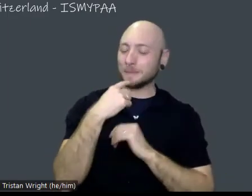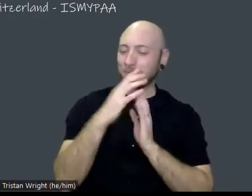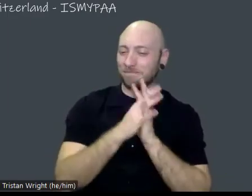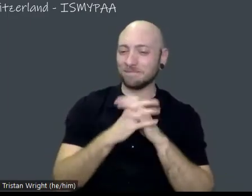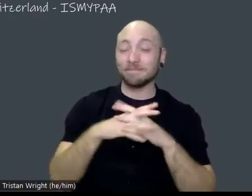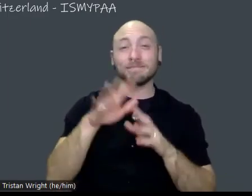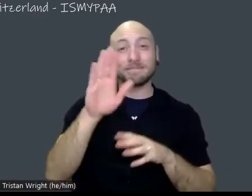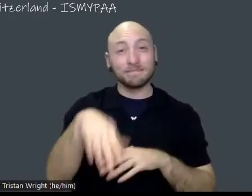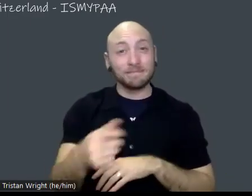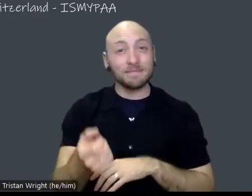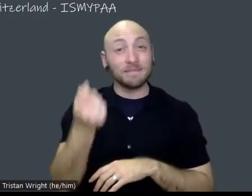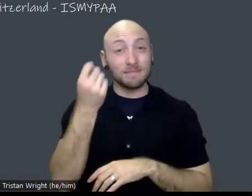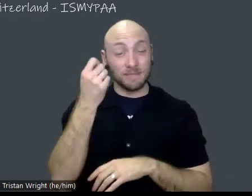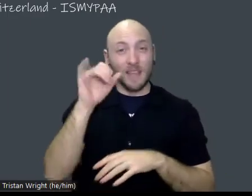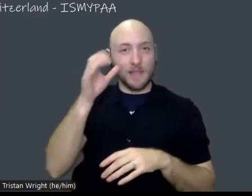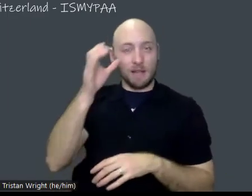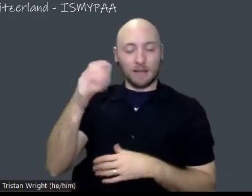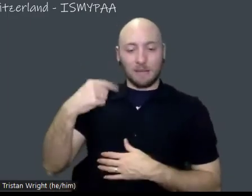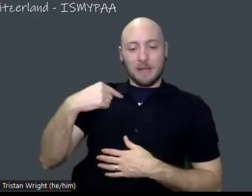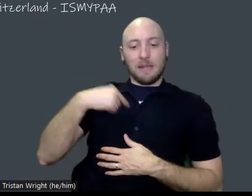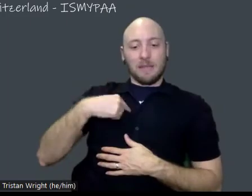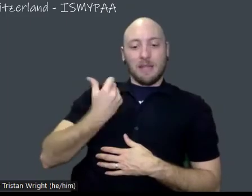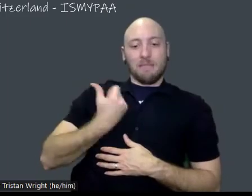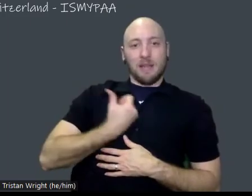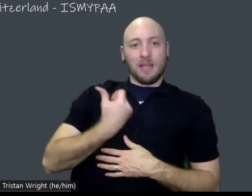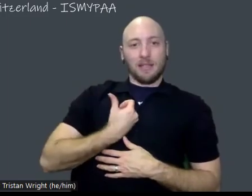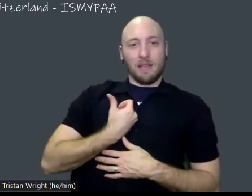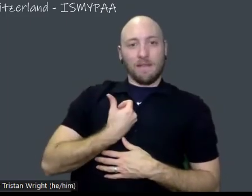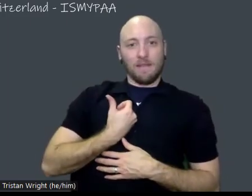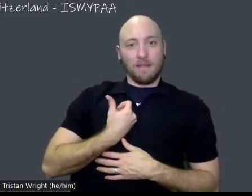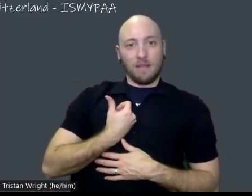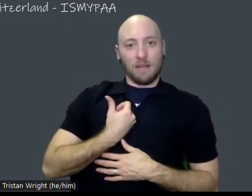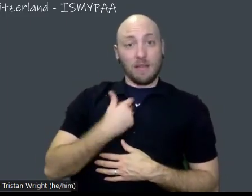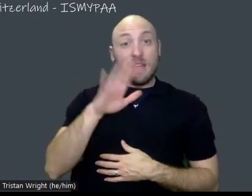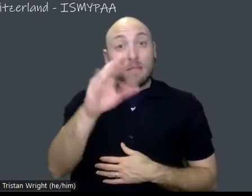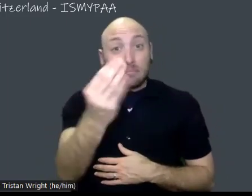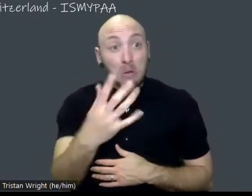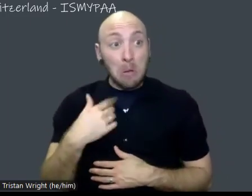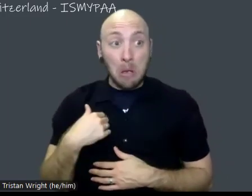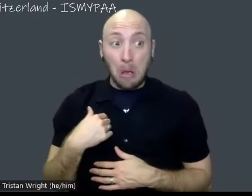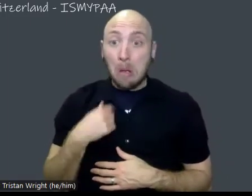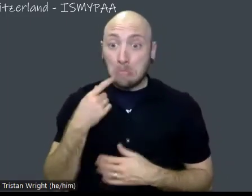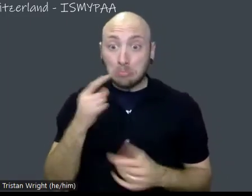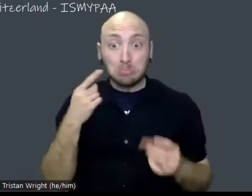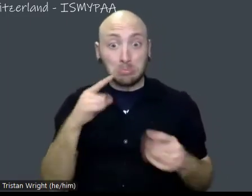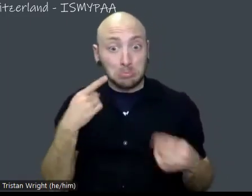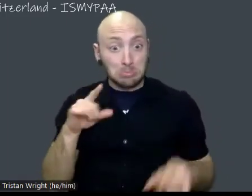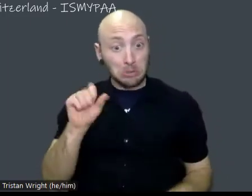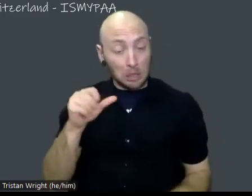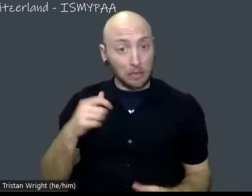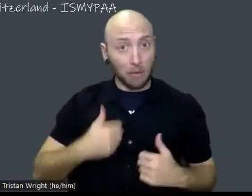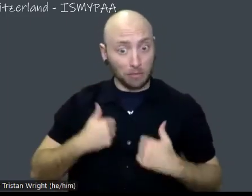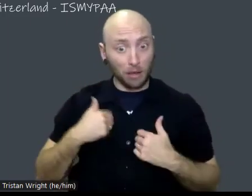understand that on my own, I had a lot of success, a lot of results in my life, yes,